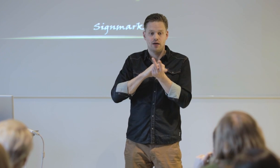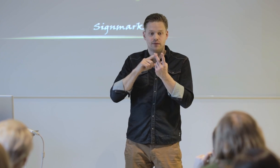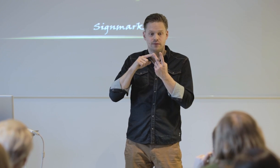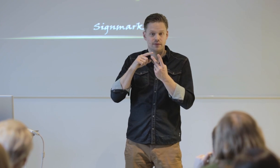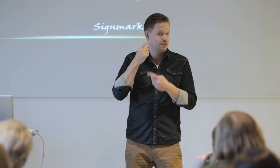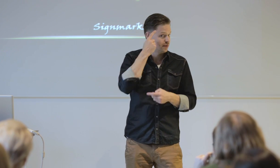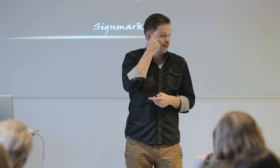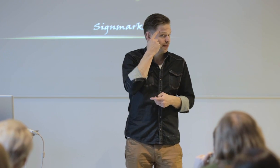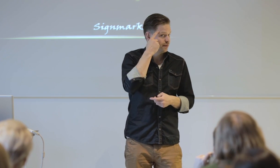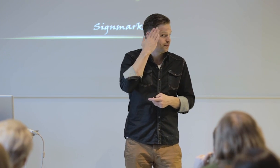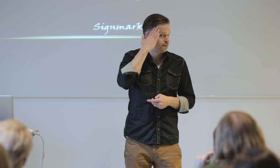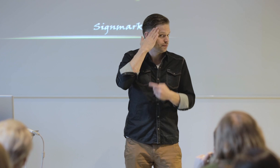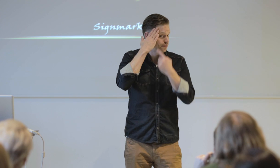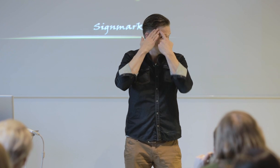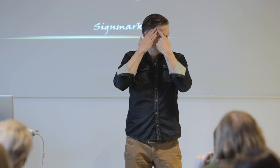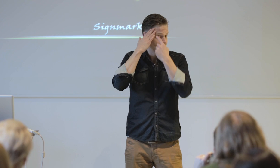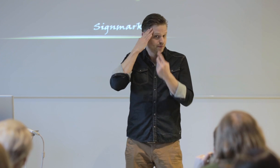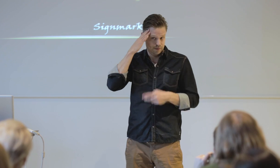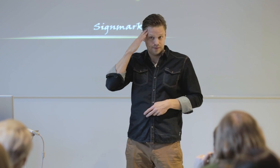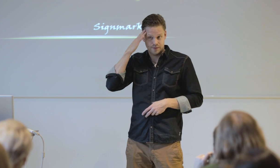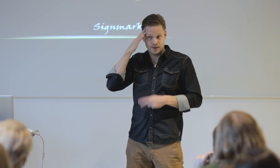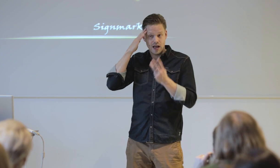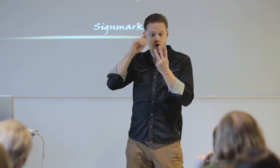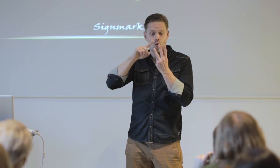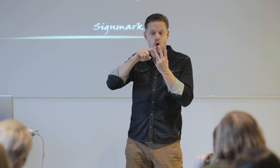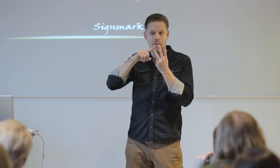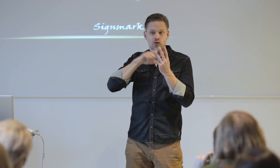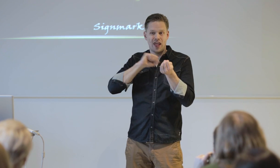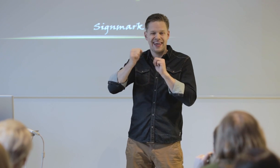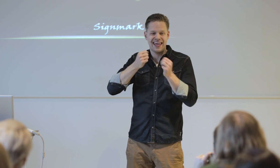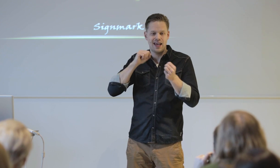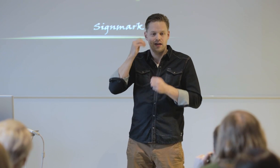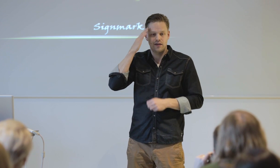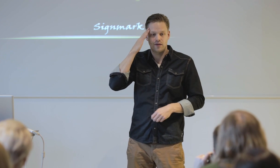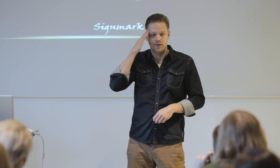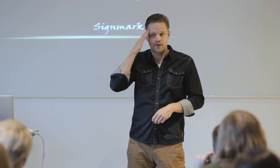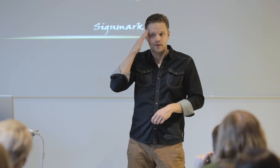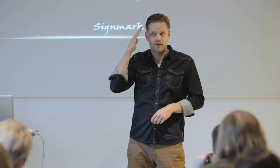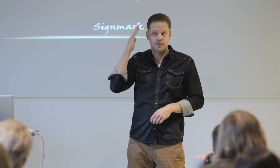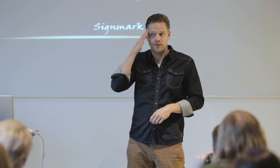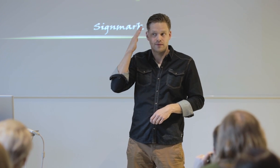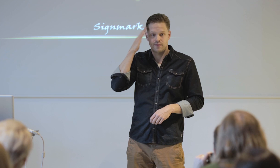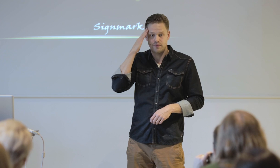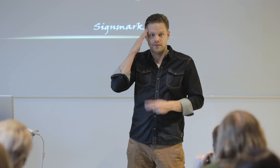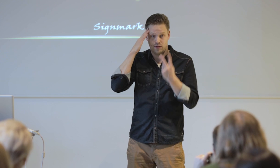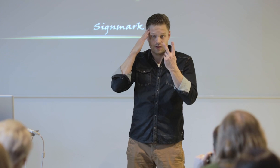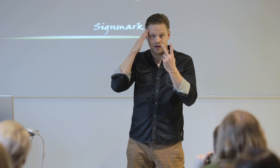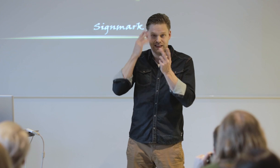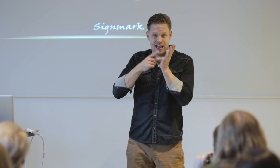is the place where you do it. So you put it here in your temple. The third one is the movement. You do it like